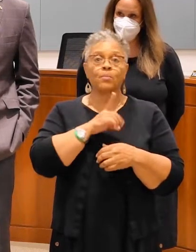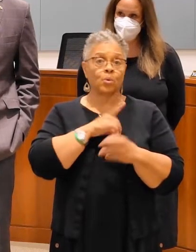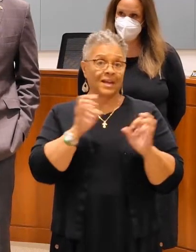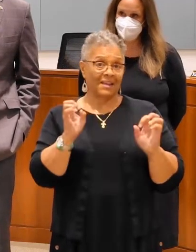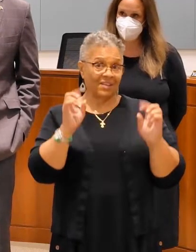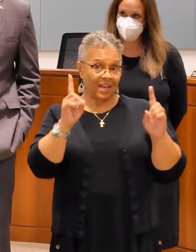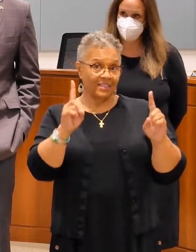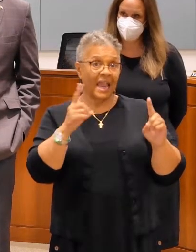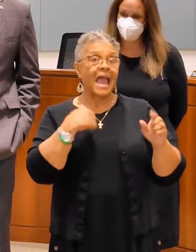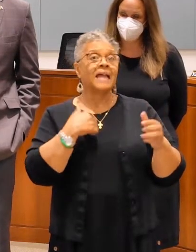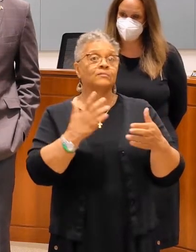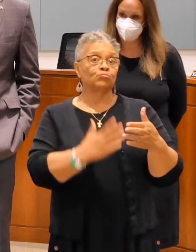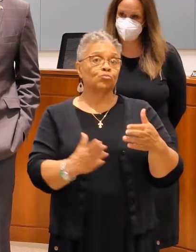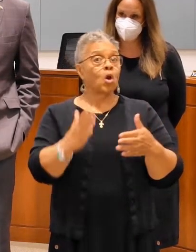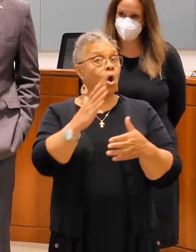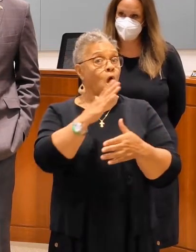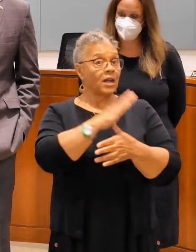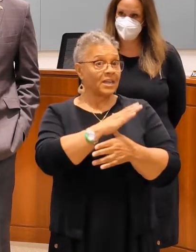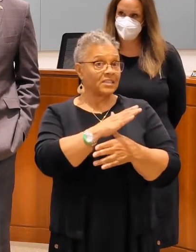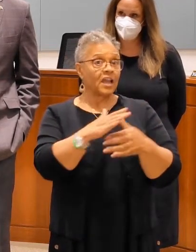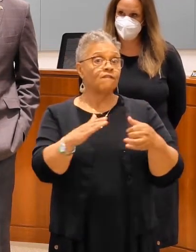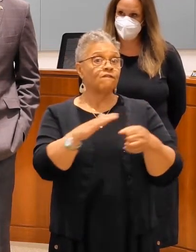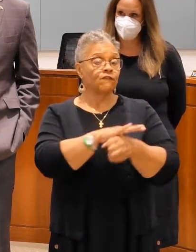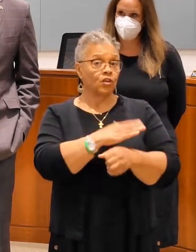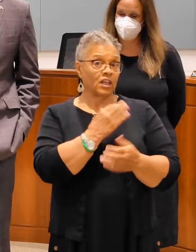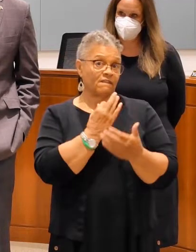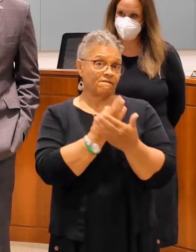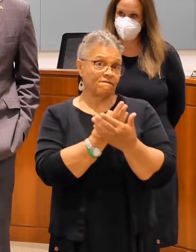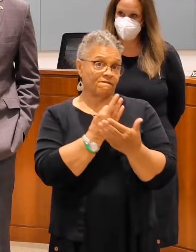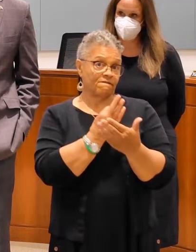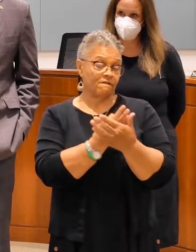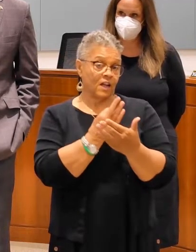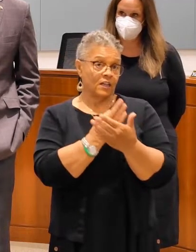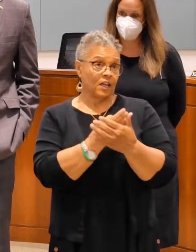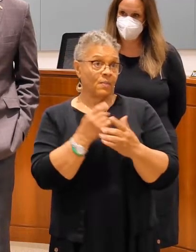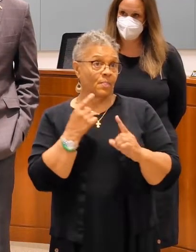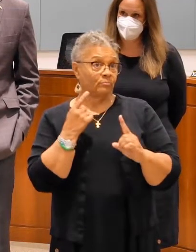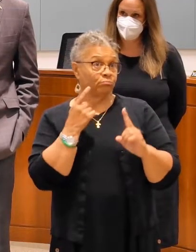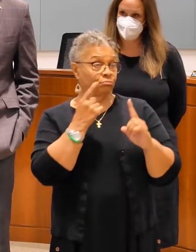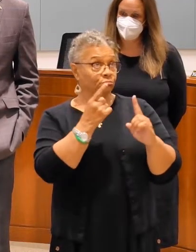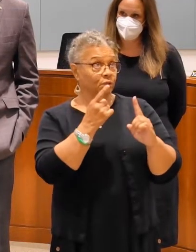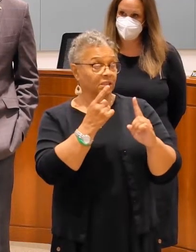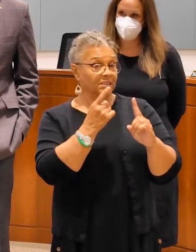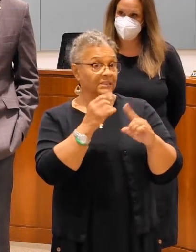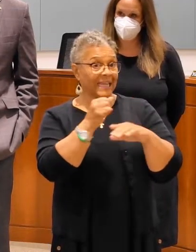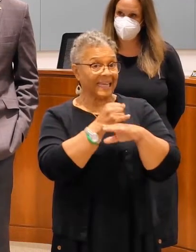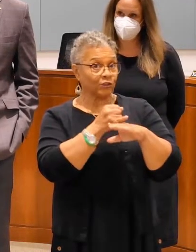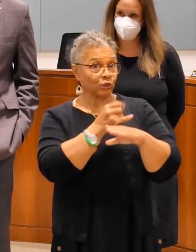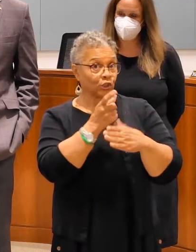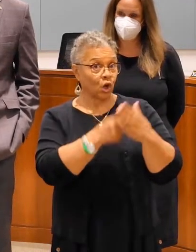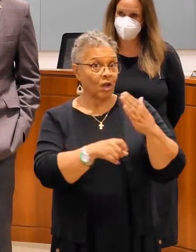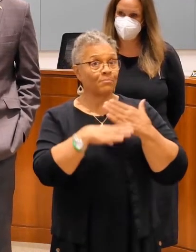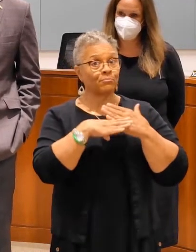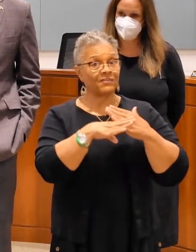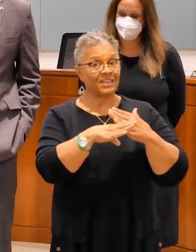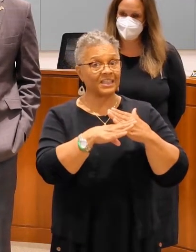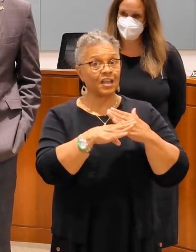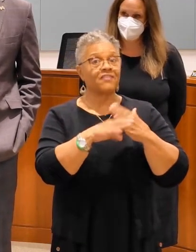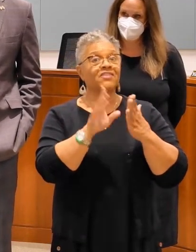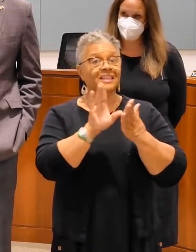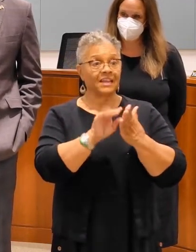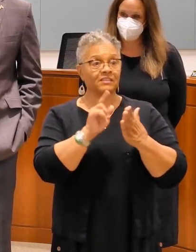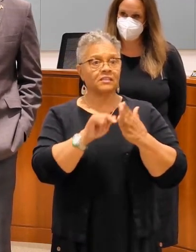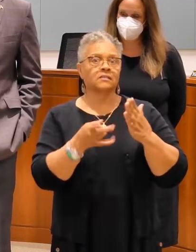Education has prioritized fully funding the actually projected health insurance costs, preventing the deficit from